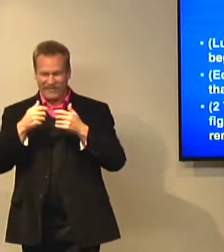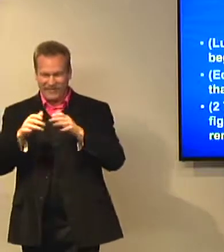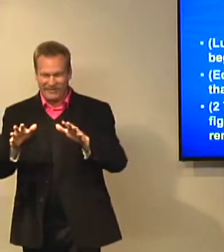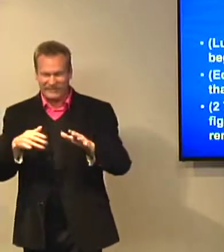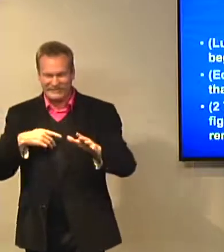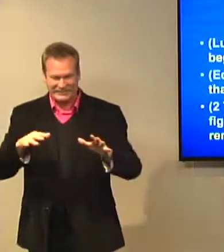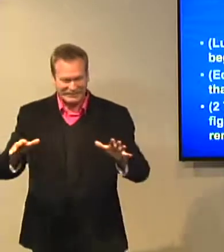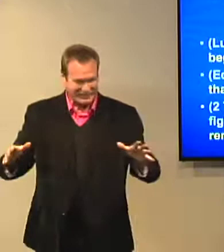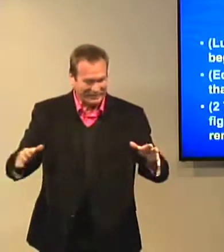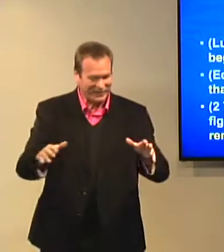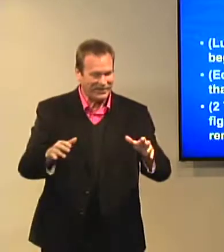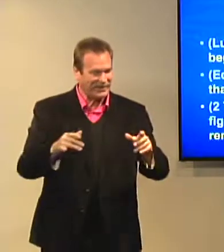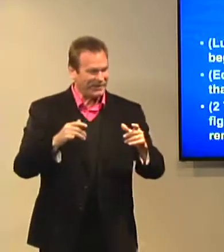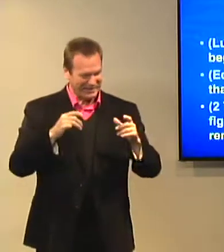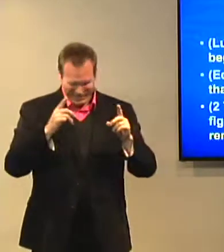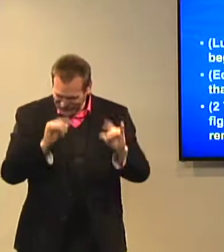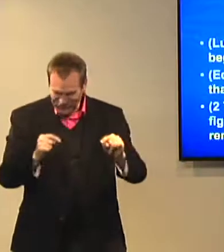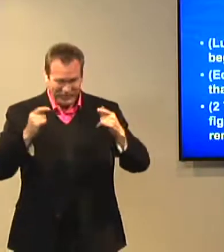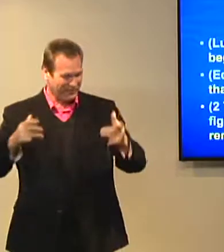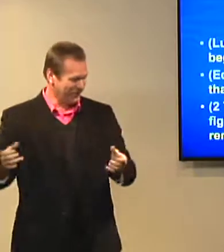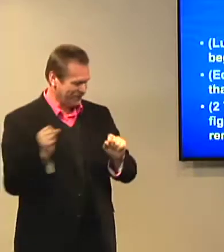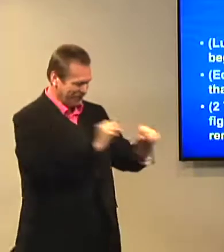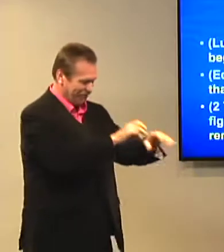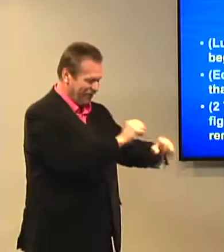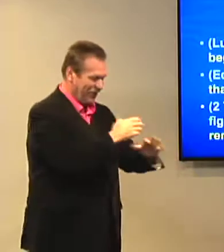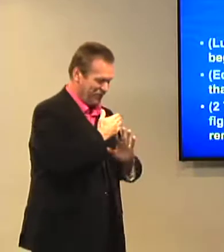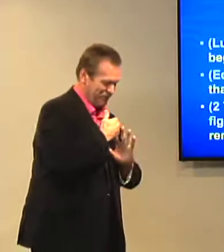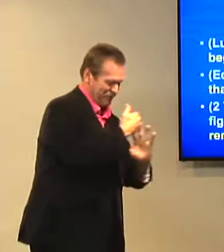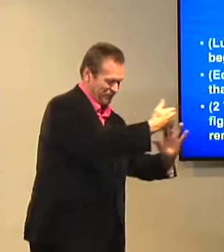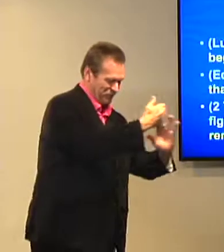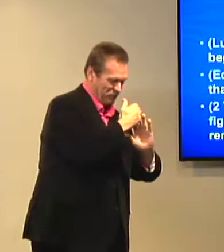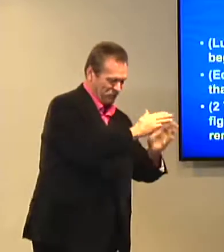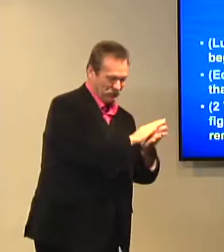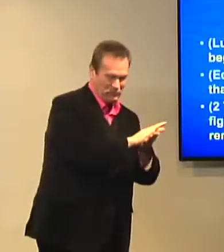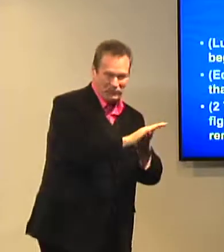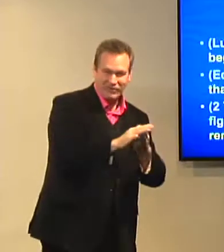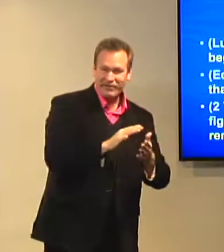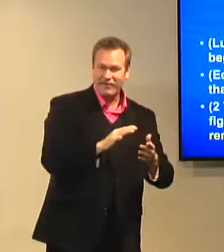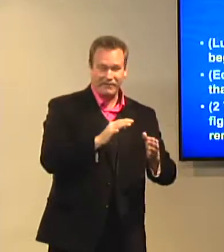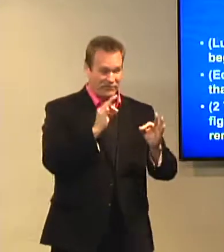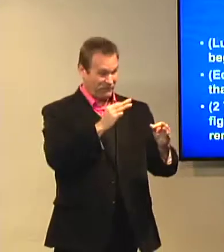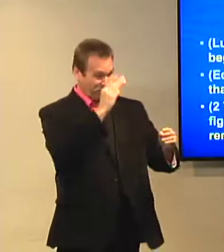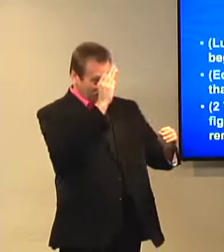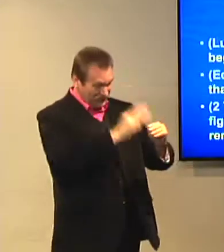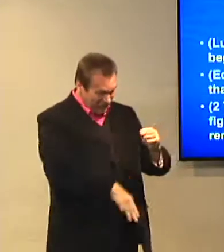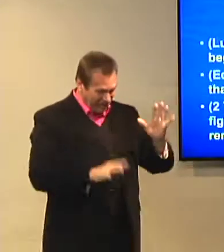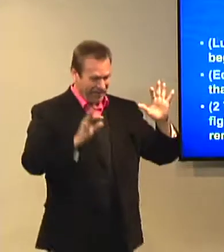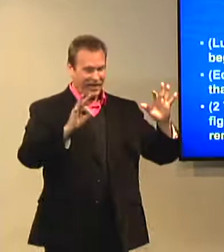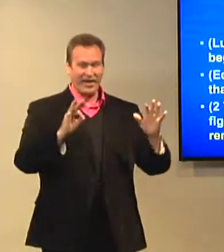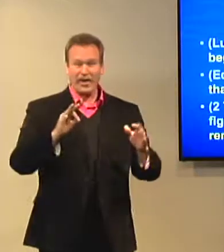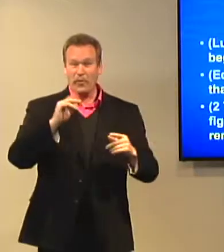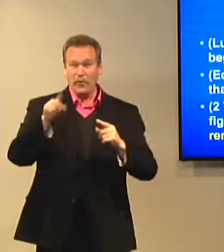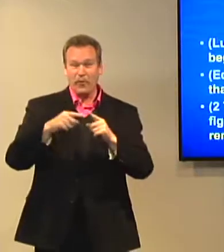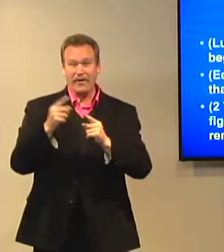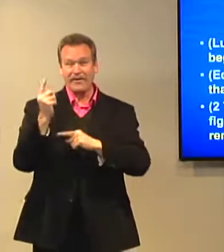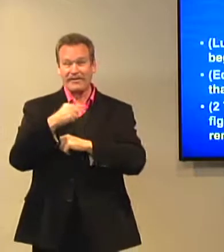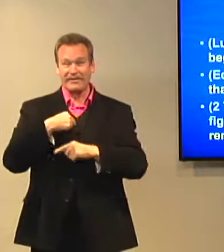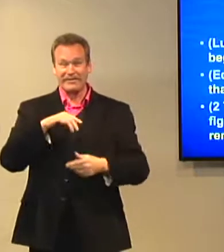desk, and I haven't completed this, but I need to just do it. I need to get this filed and cleaned up. And, you know, when it's